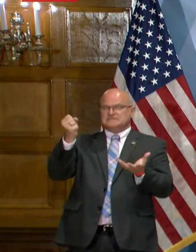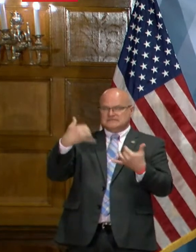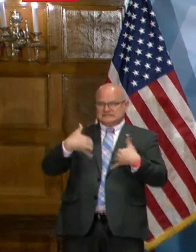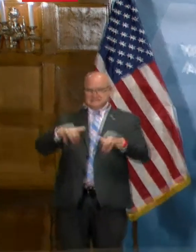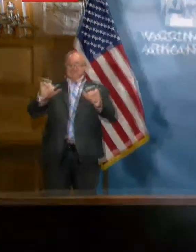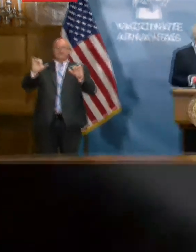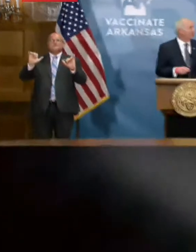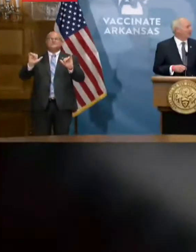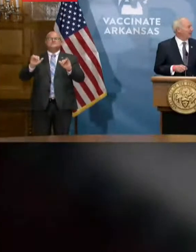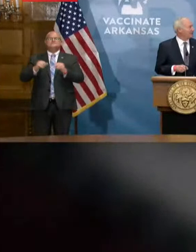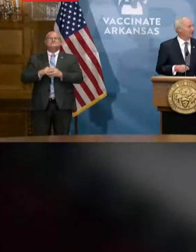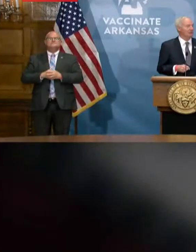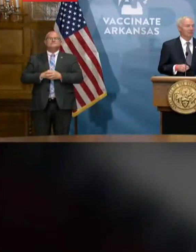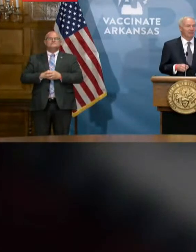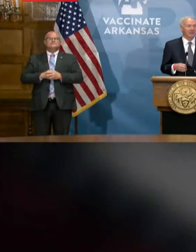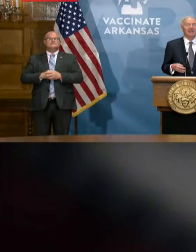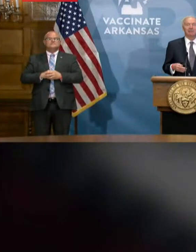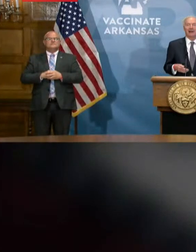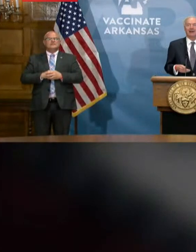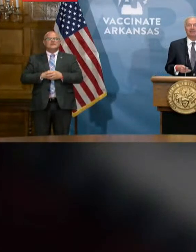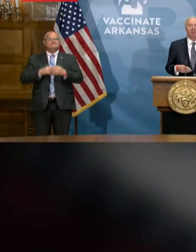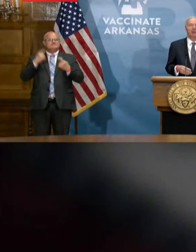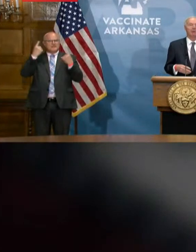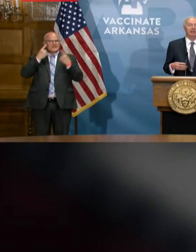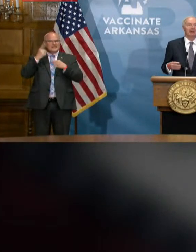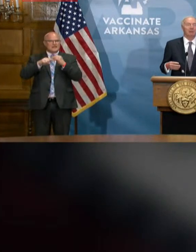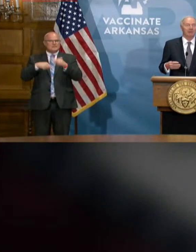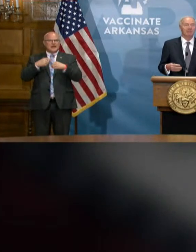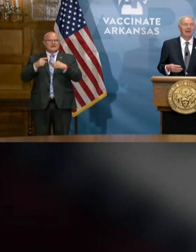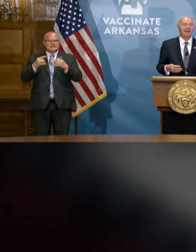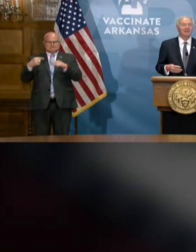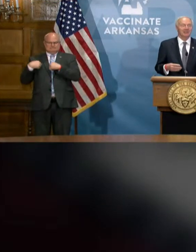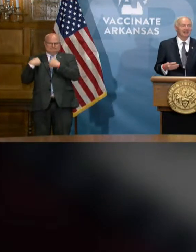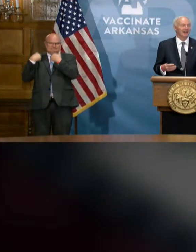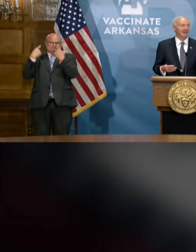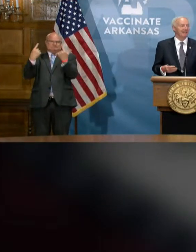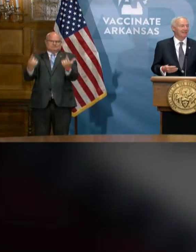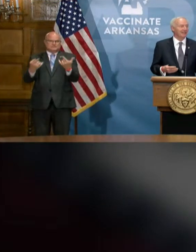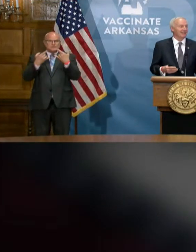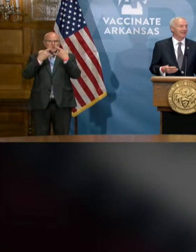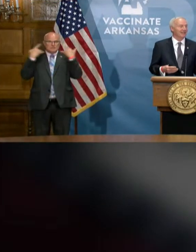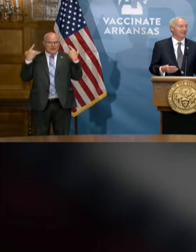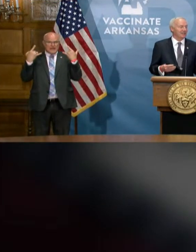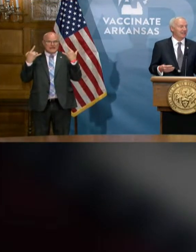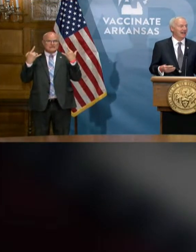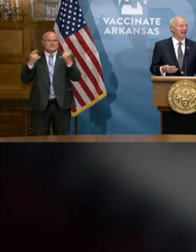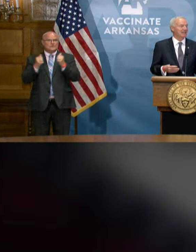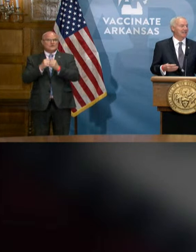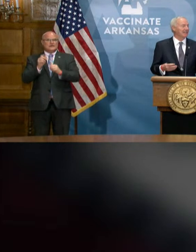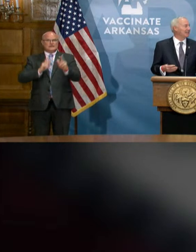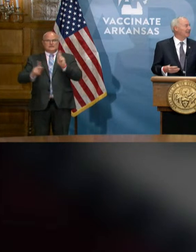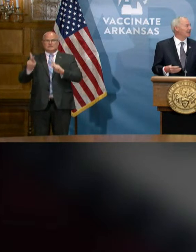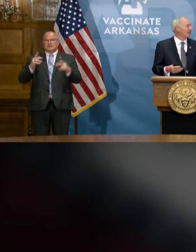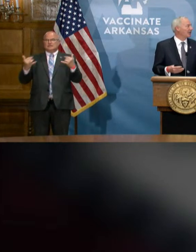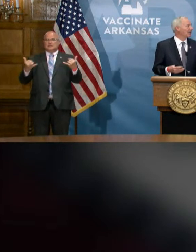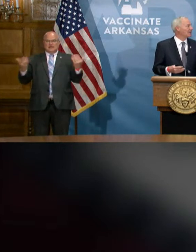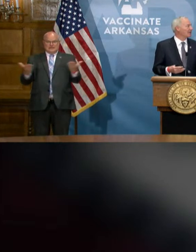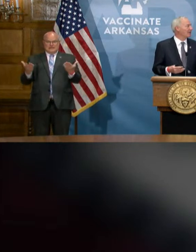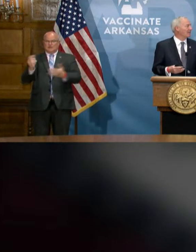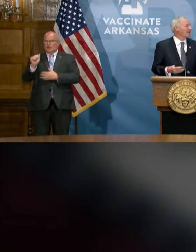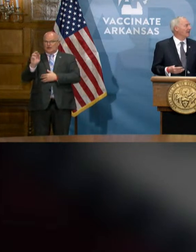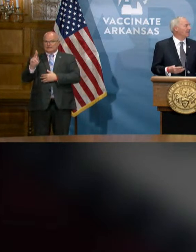at, as you think about where we are with masks in our society and here